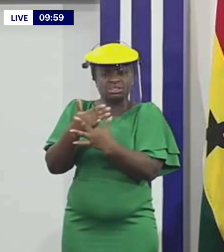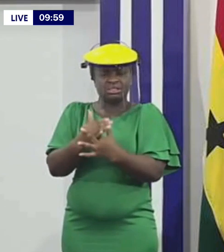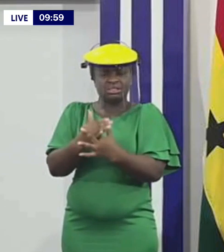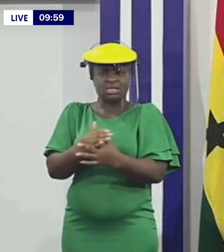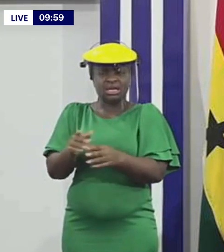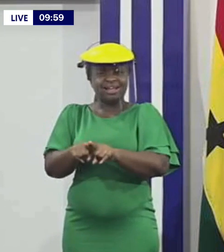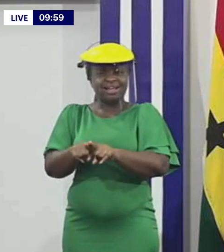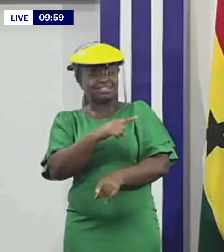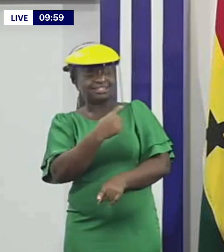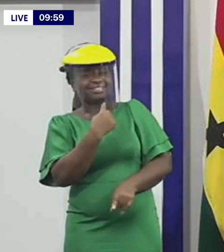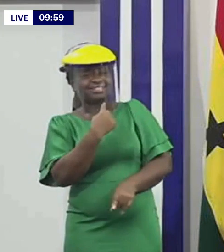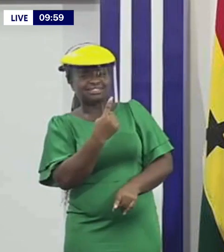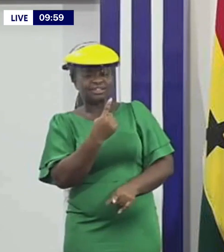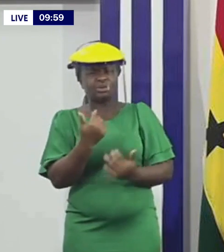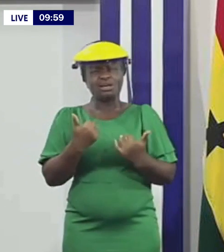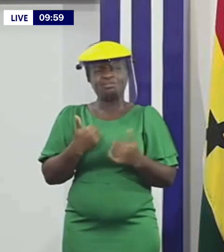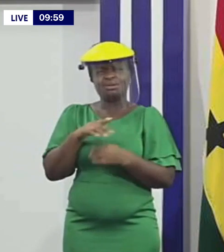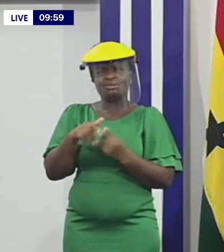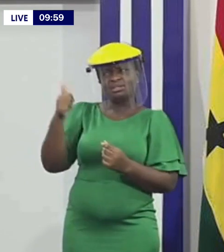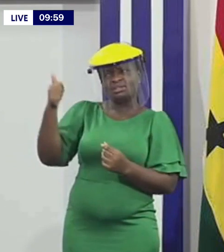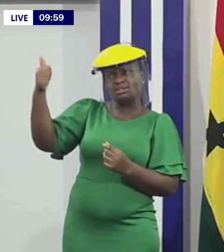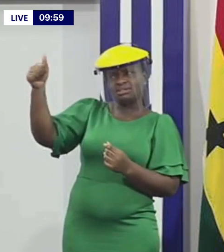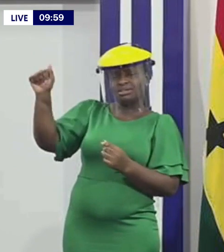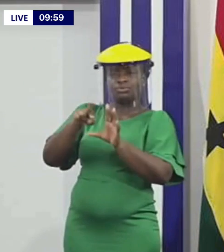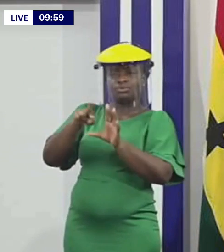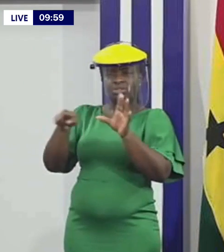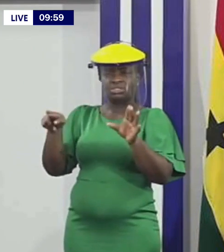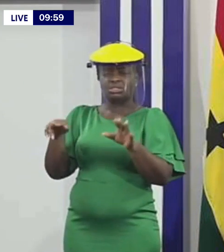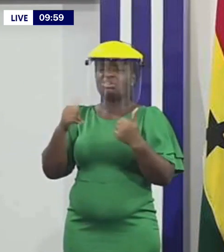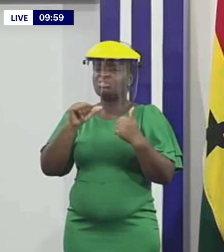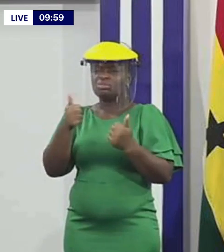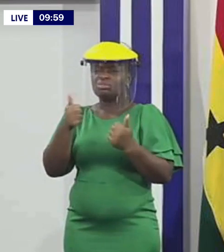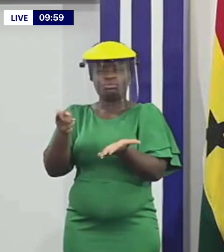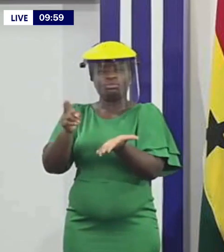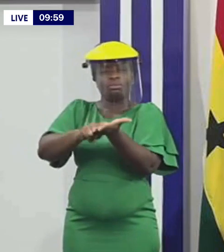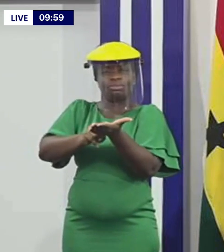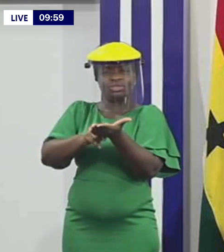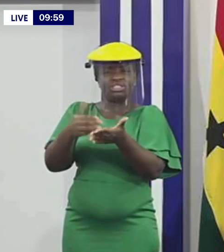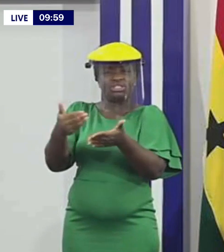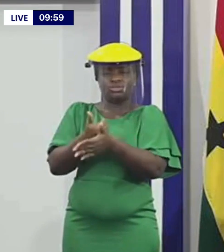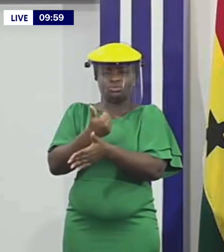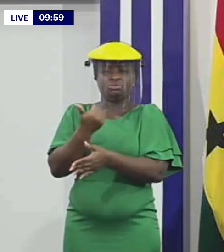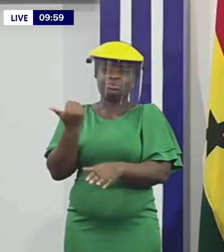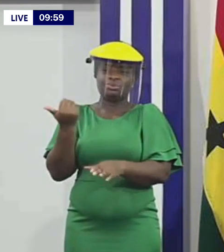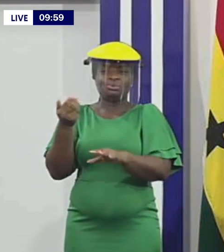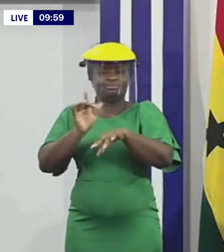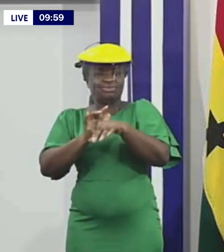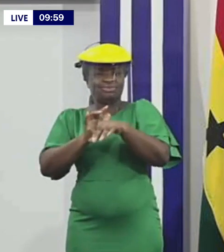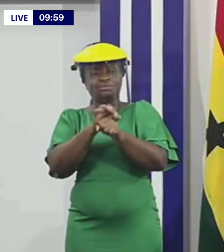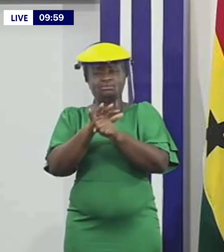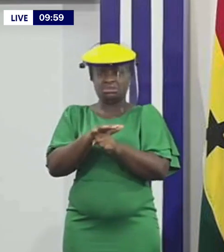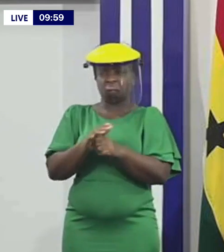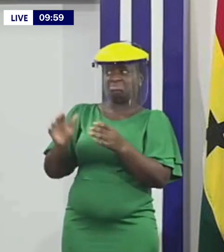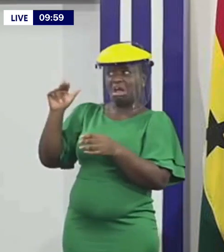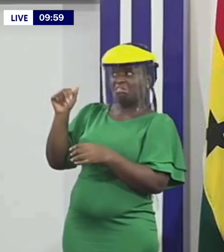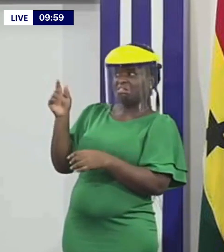as I mentioned, we have had about 10 regions have not reported a case. Greater Accra, the details are